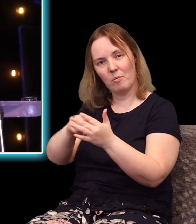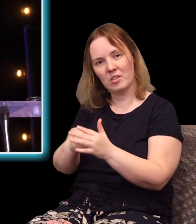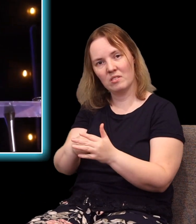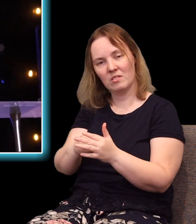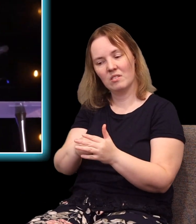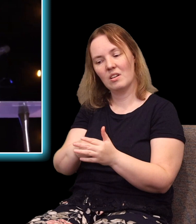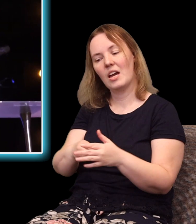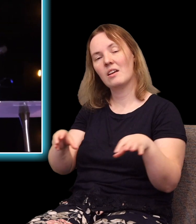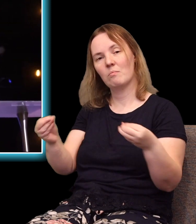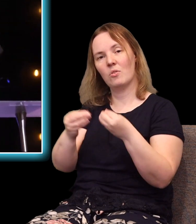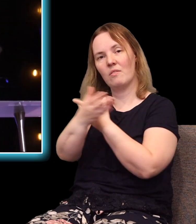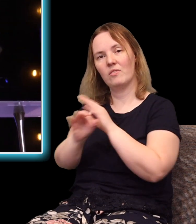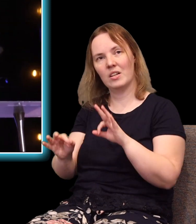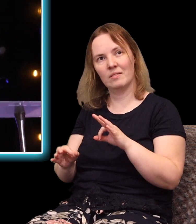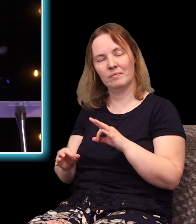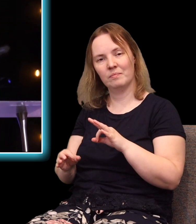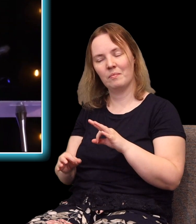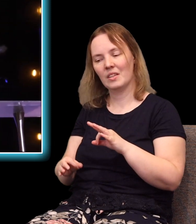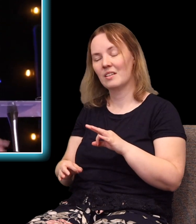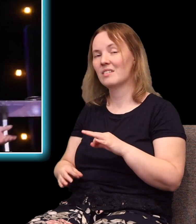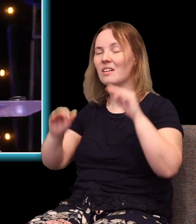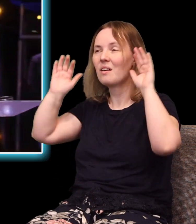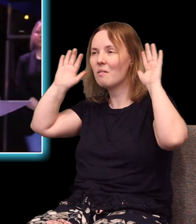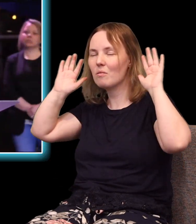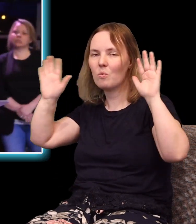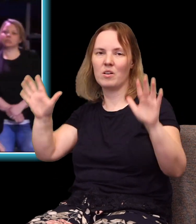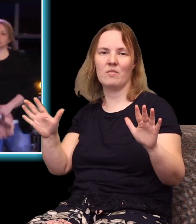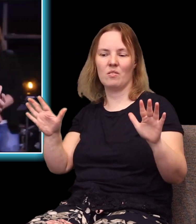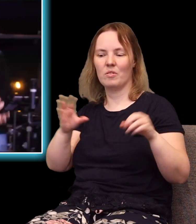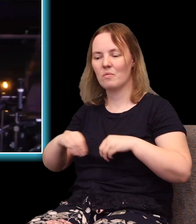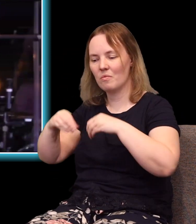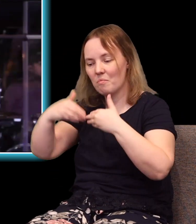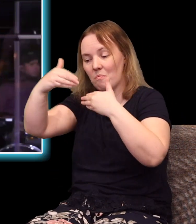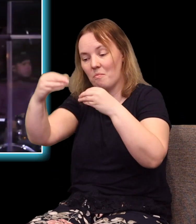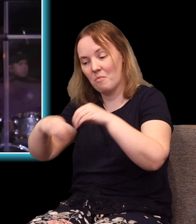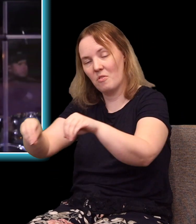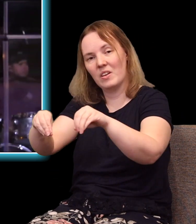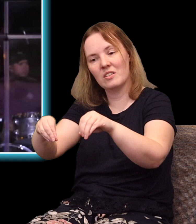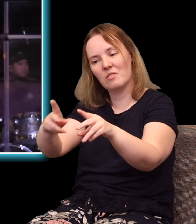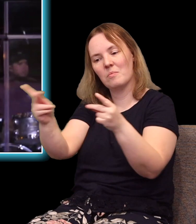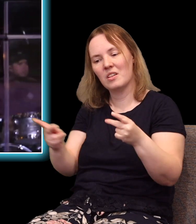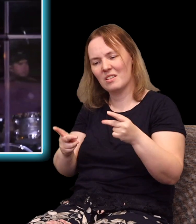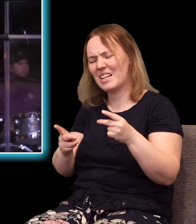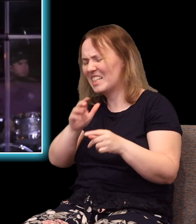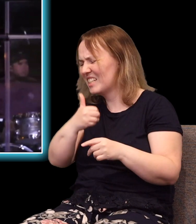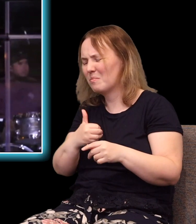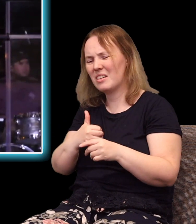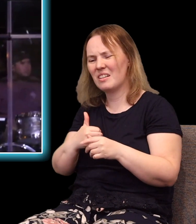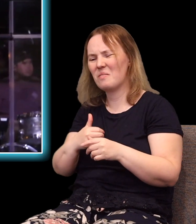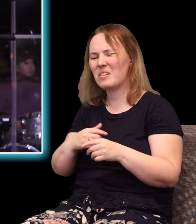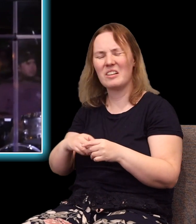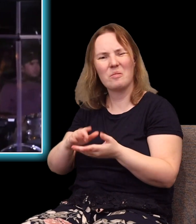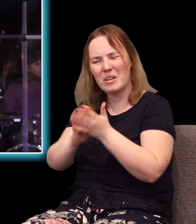with more purpose and more freedom. Isn't it wonderful when you actually move into a place, and it doesn't mean we don't slip back